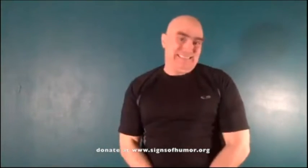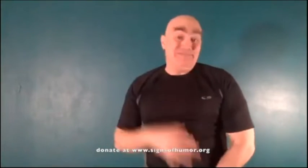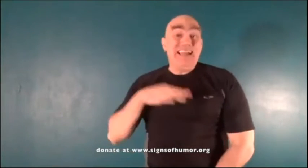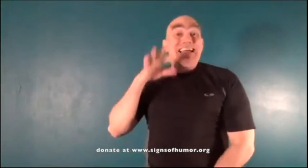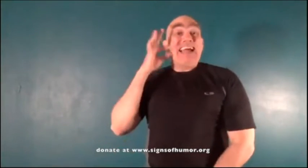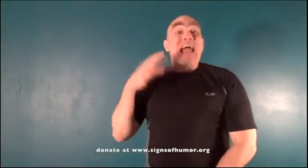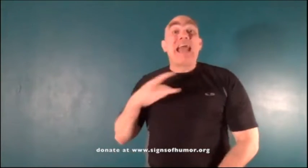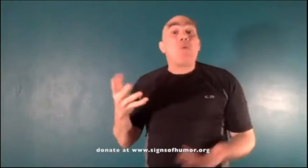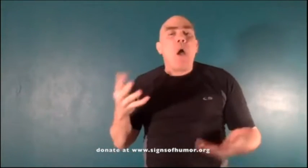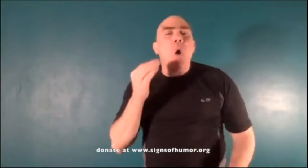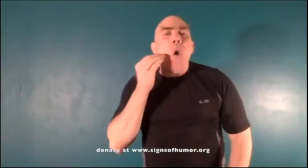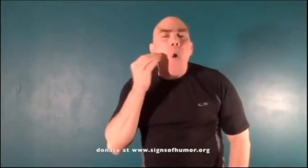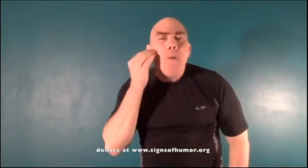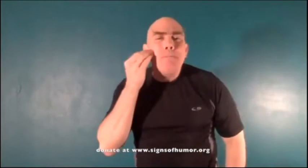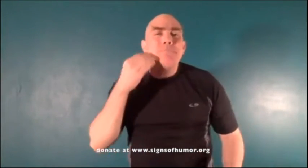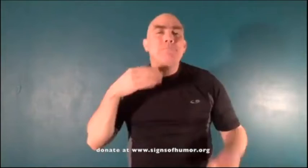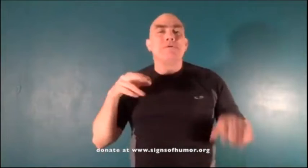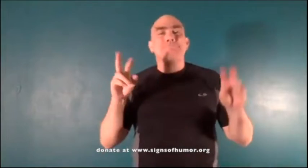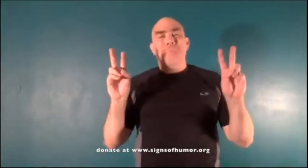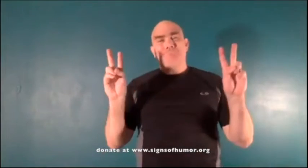and signing. These are fights where we were yelling and signing.